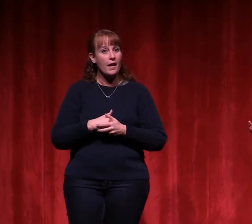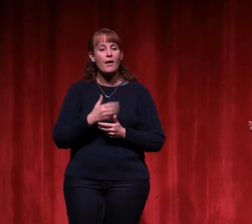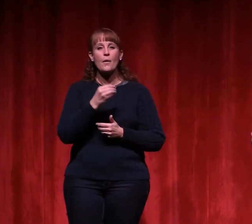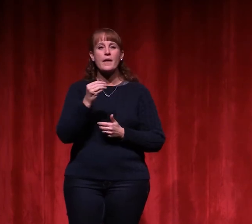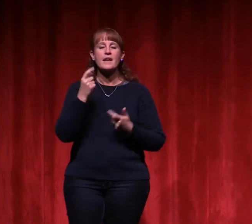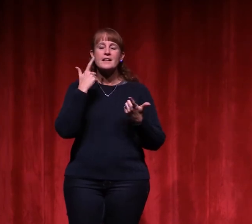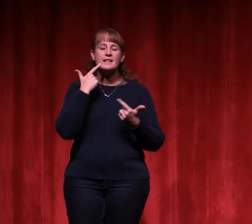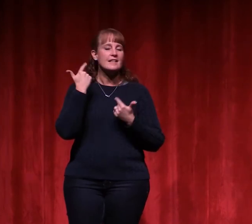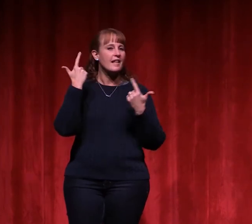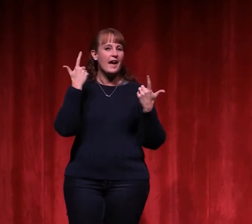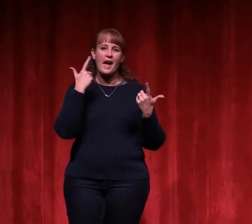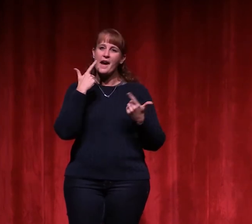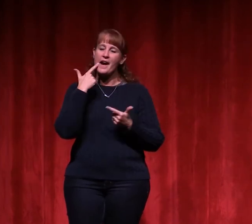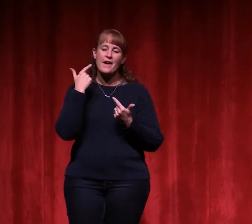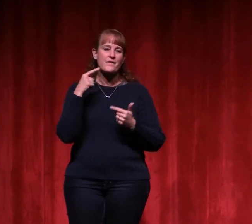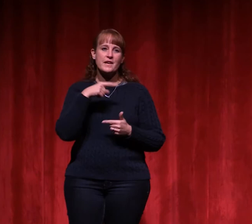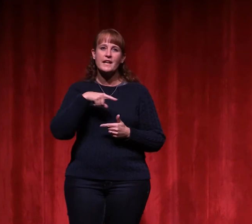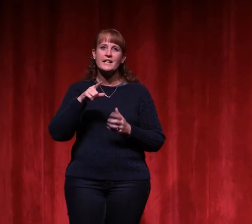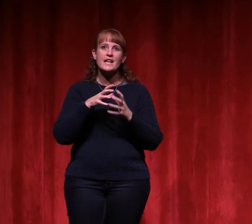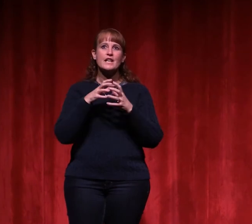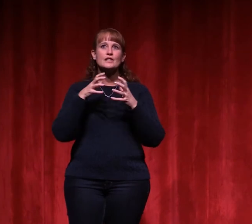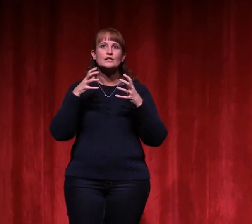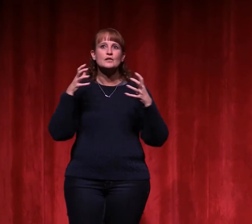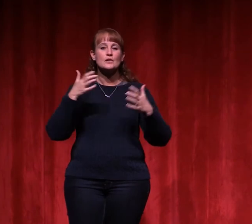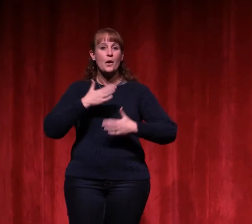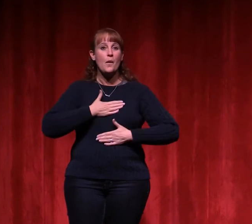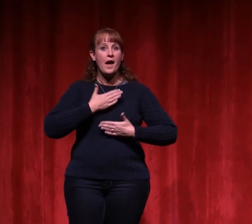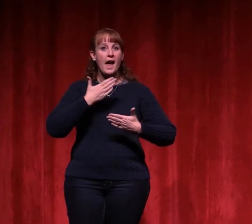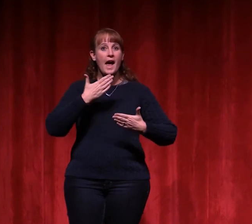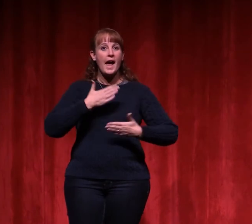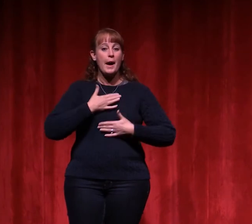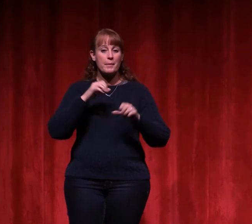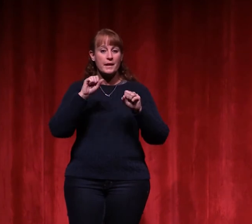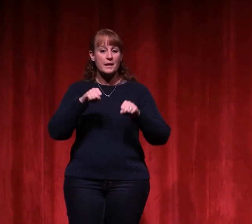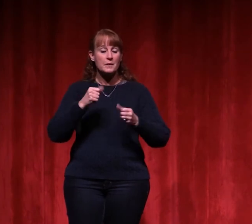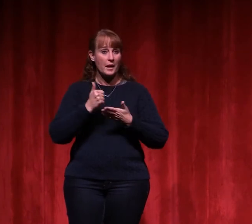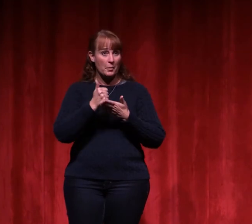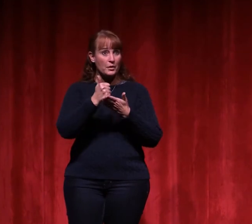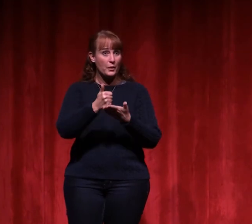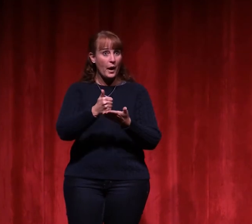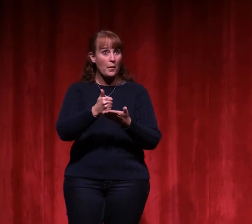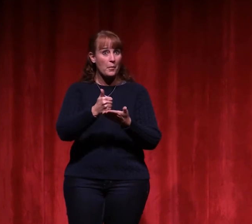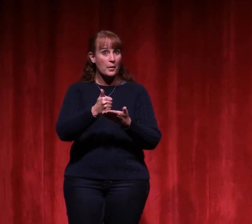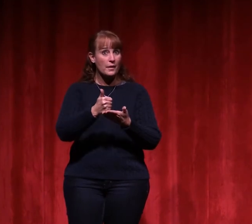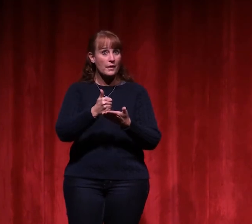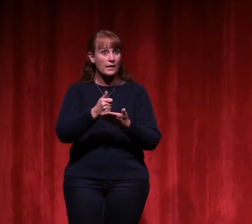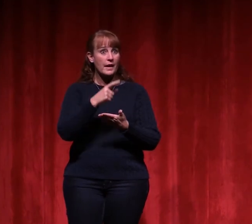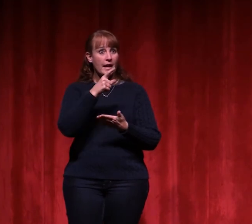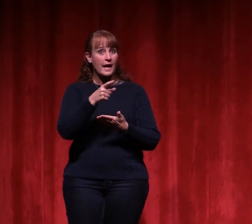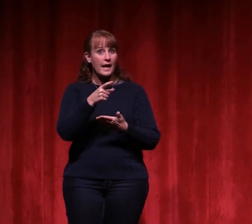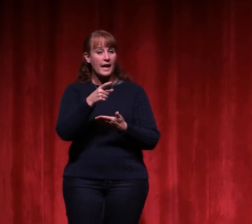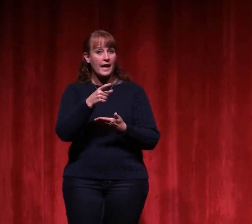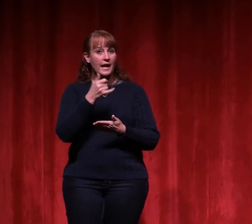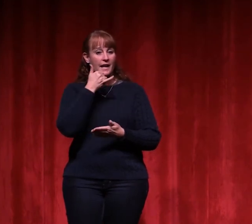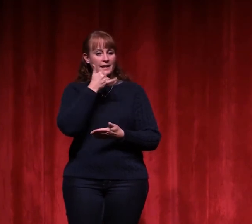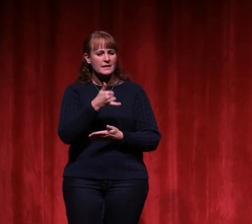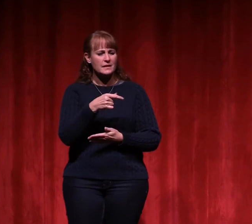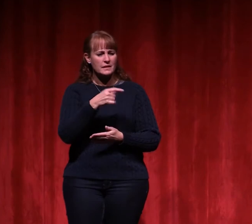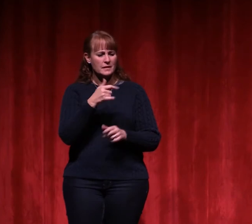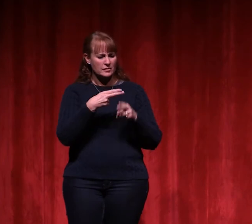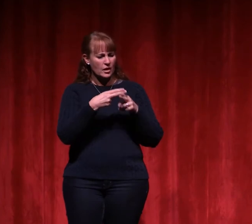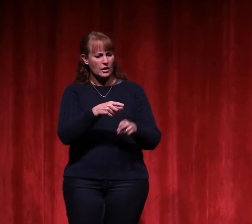he's laughing. And he is so happy that he was able to help. And he's calling you Gidget.